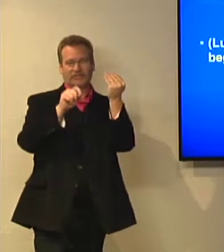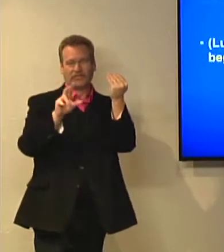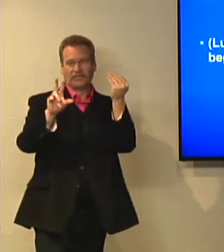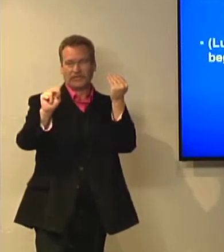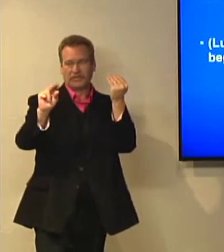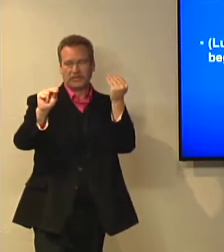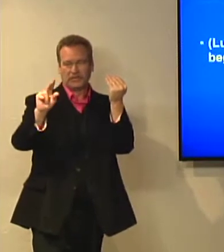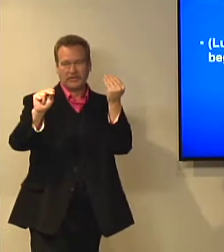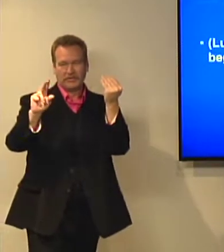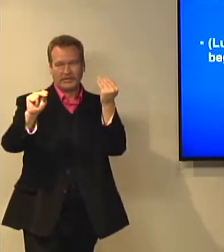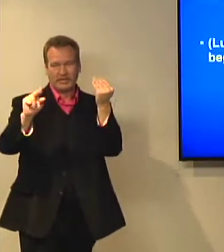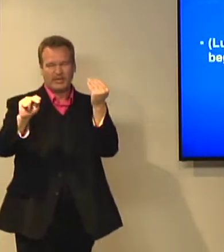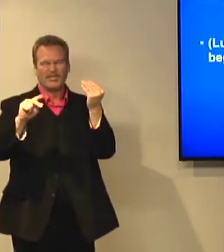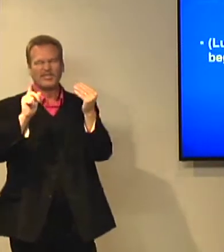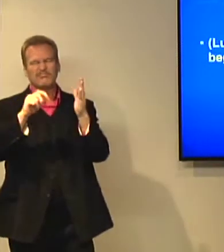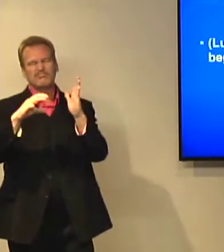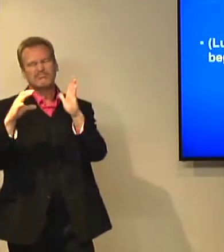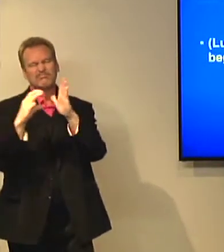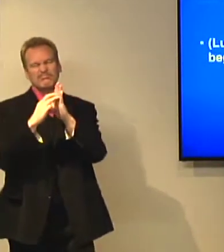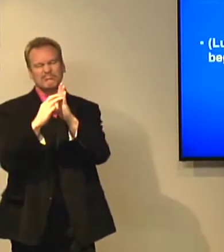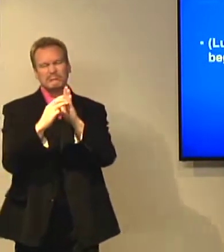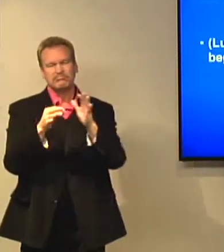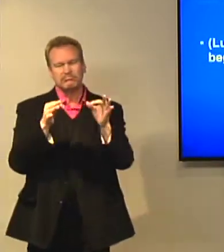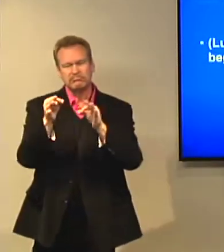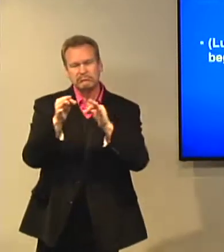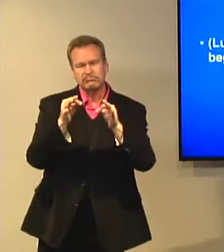In Luke chapter 14, verse 30,